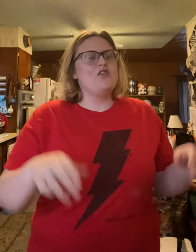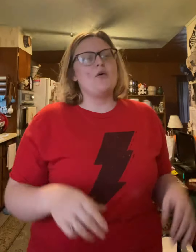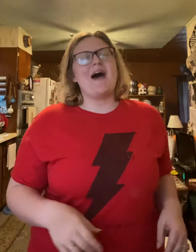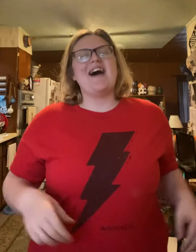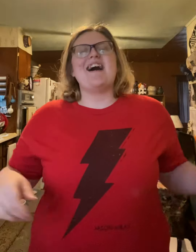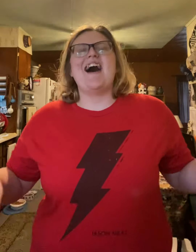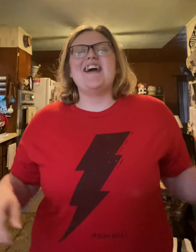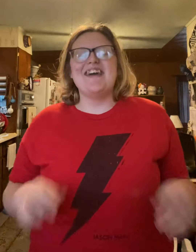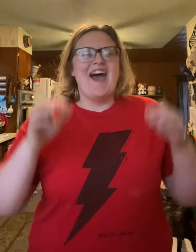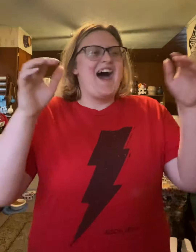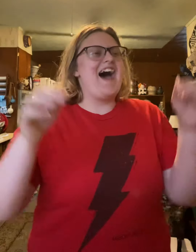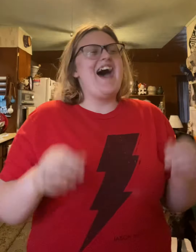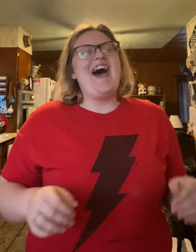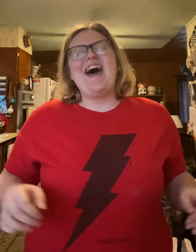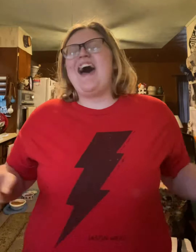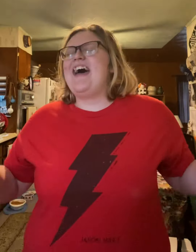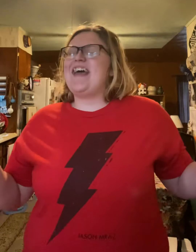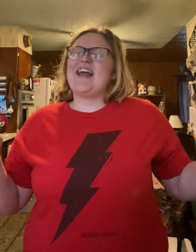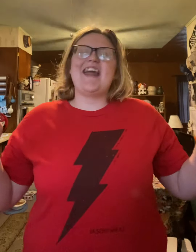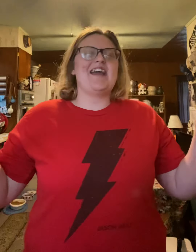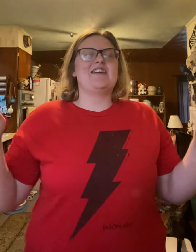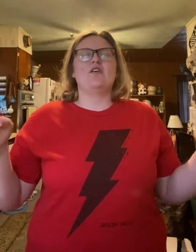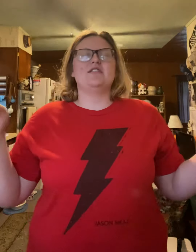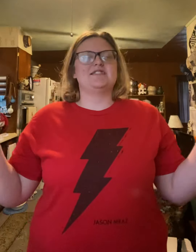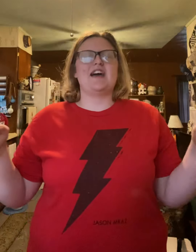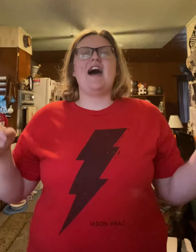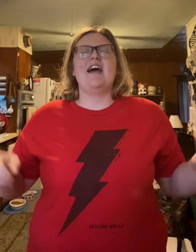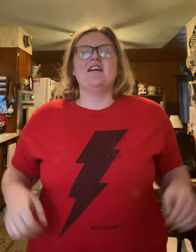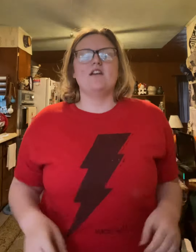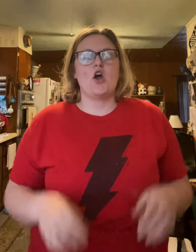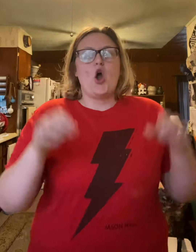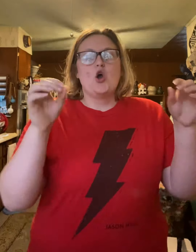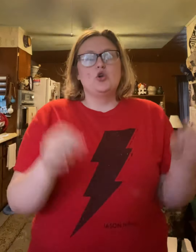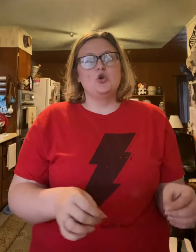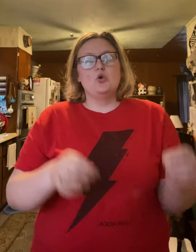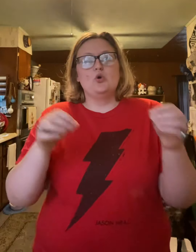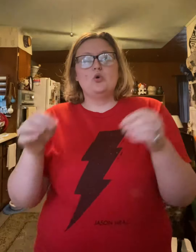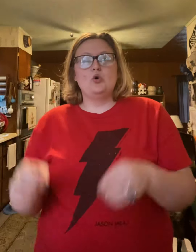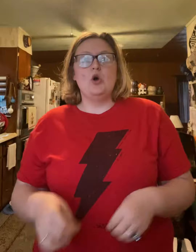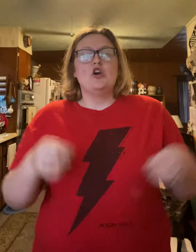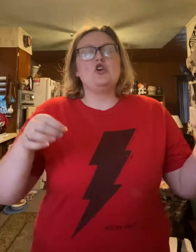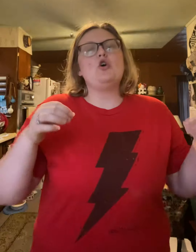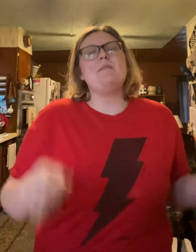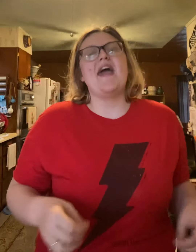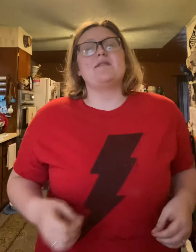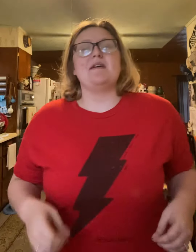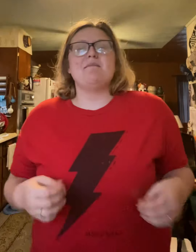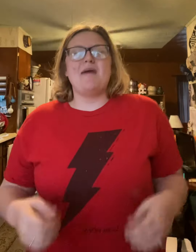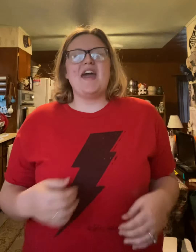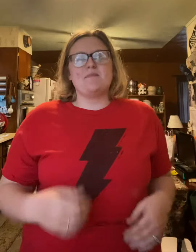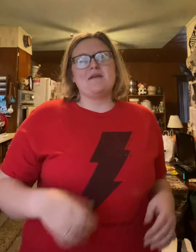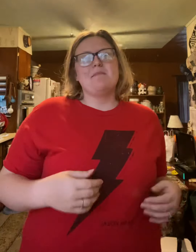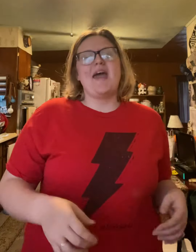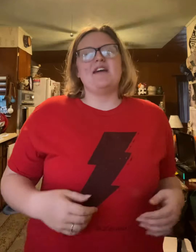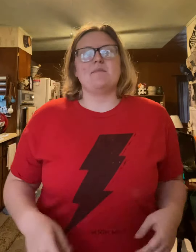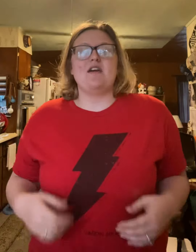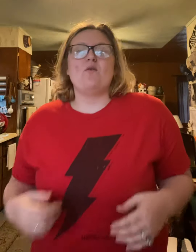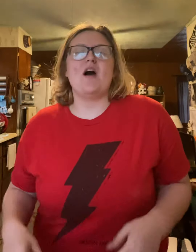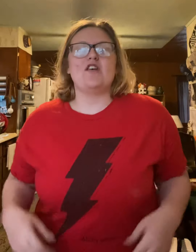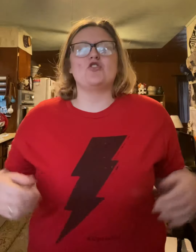my I like your style. You make me wanna